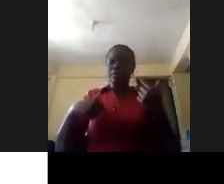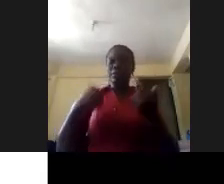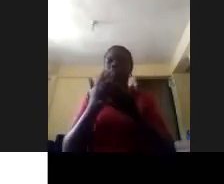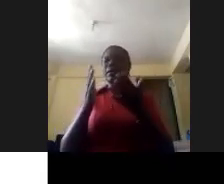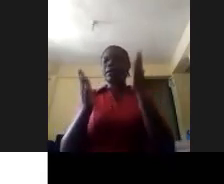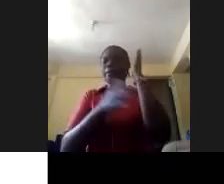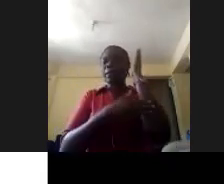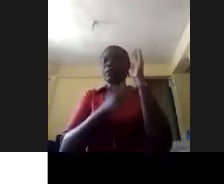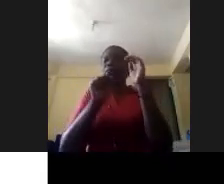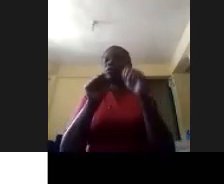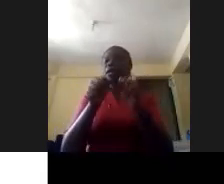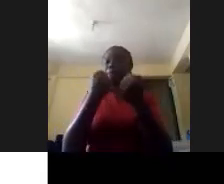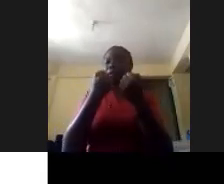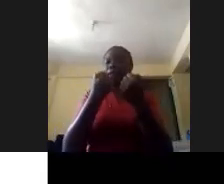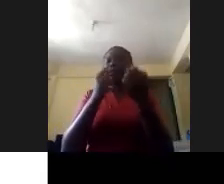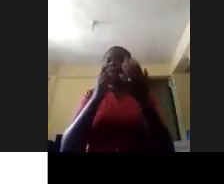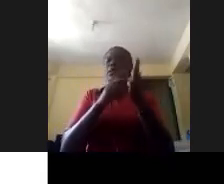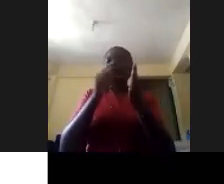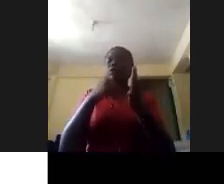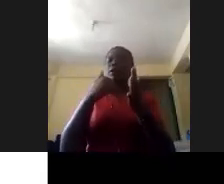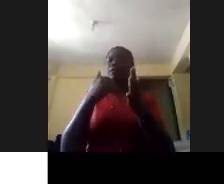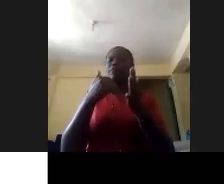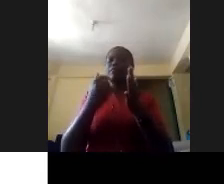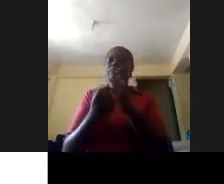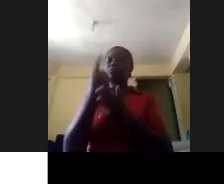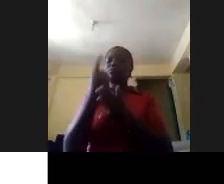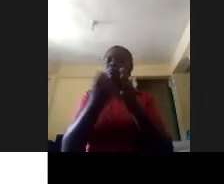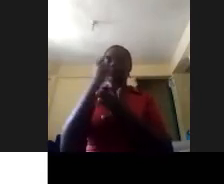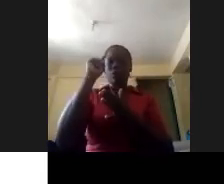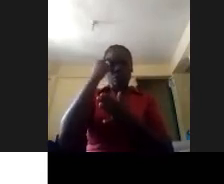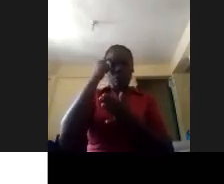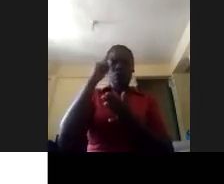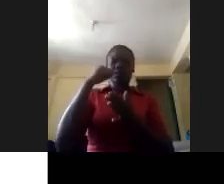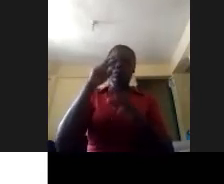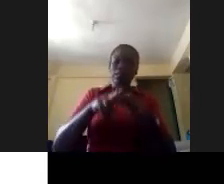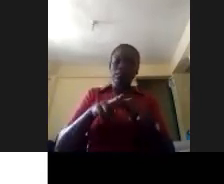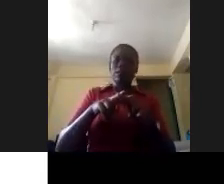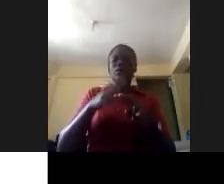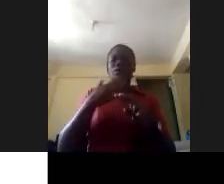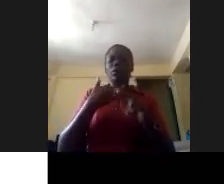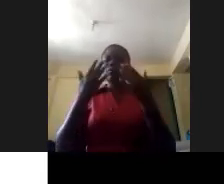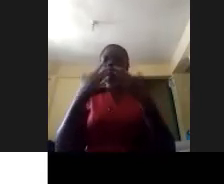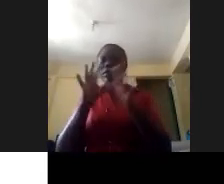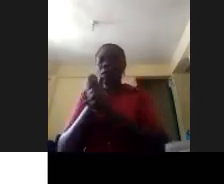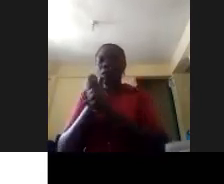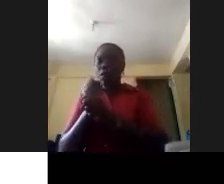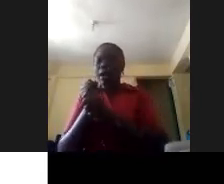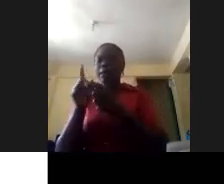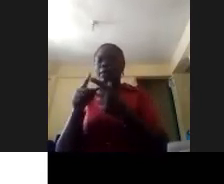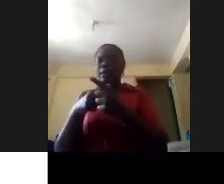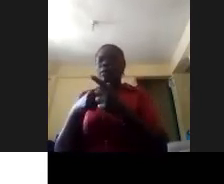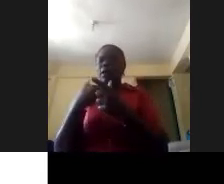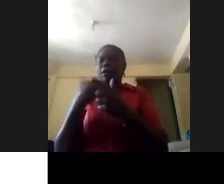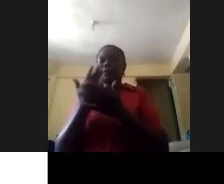happen. Yeah, so you have racing thoughts. So you sit down and you want to finish a task, and then there's something that comes